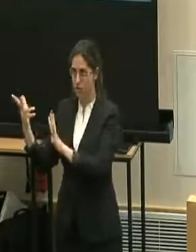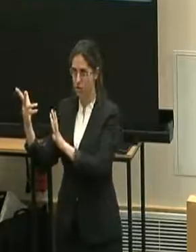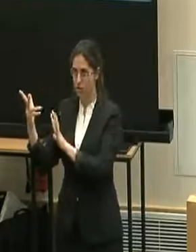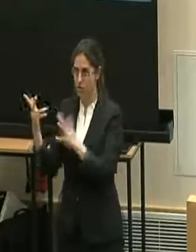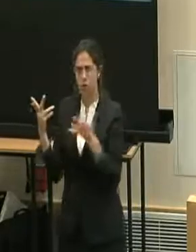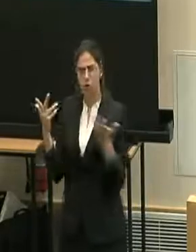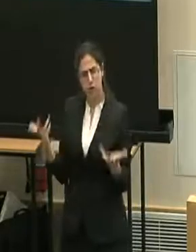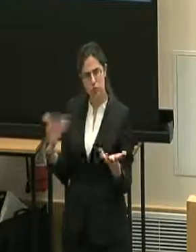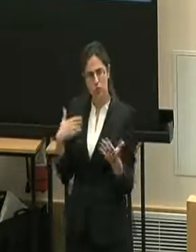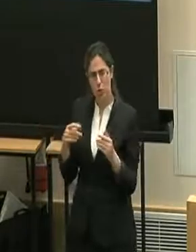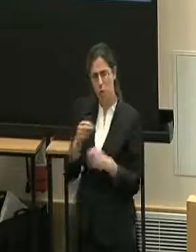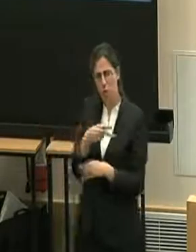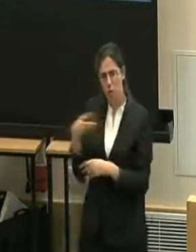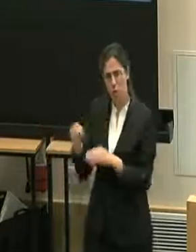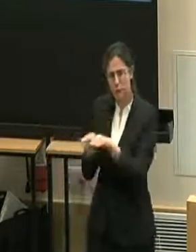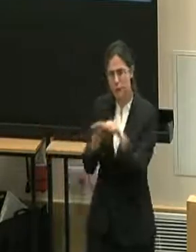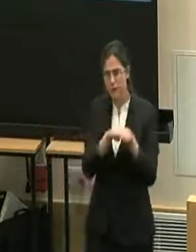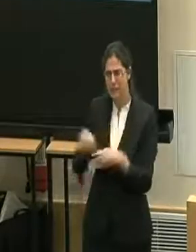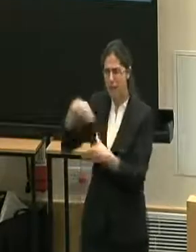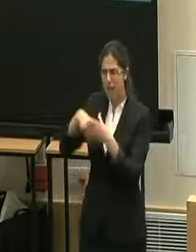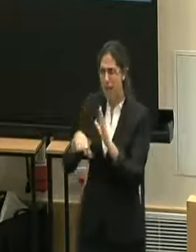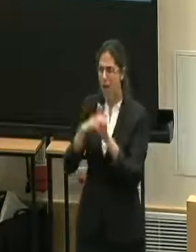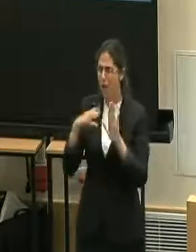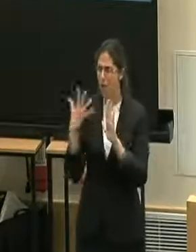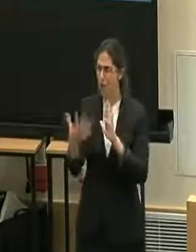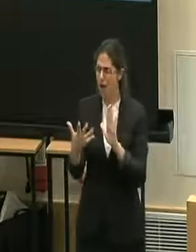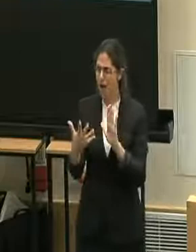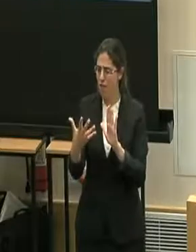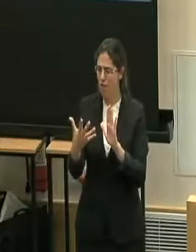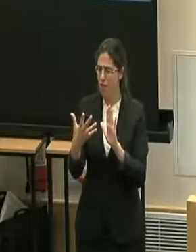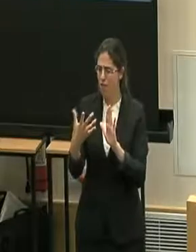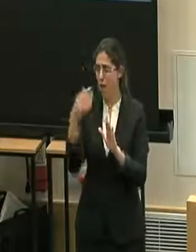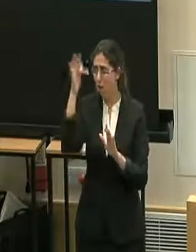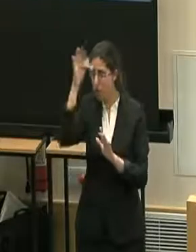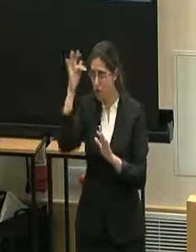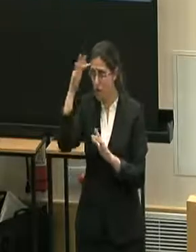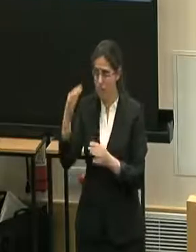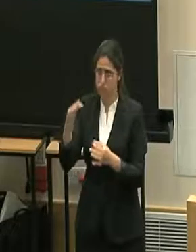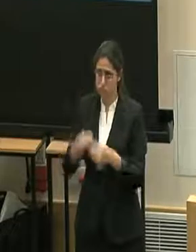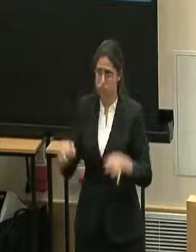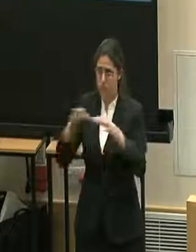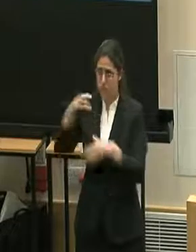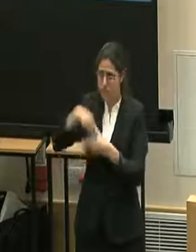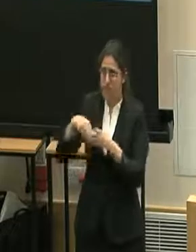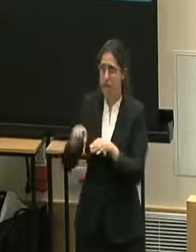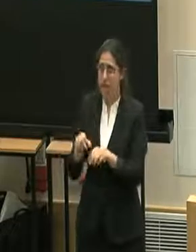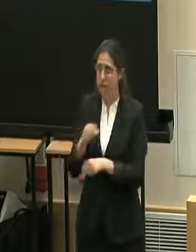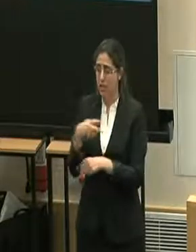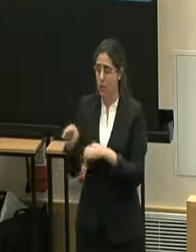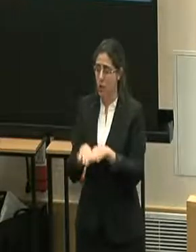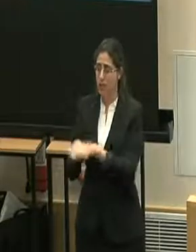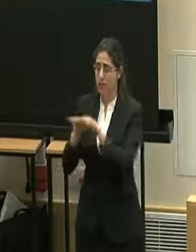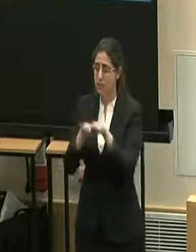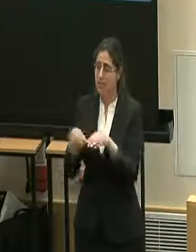So what is the equality in Article 5? What is the dominant theory of equality in the